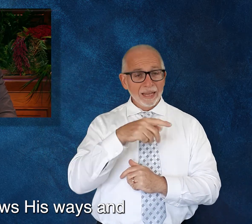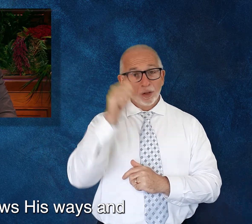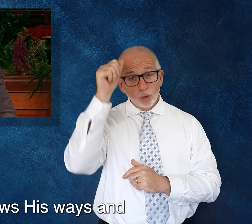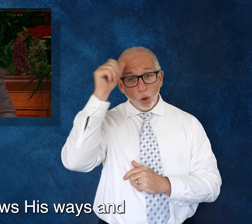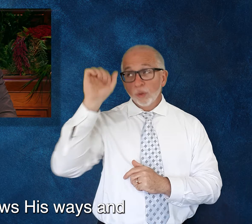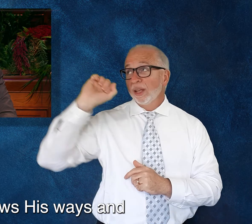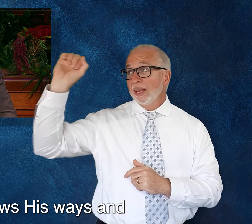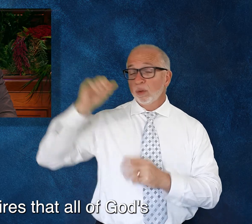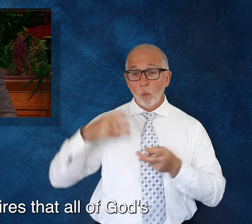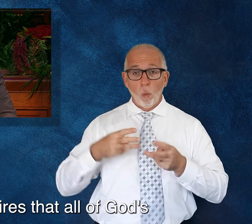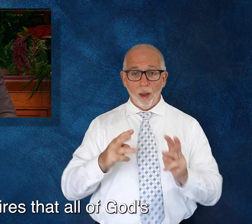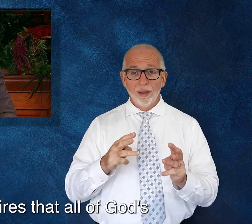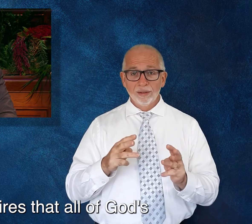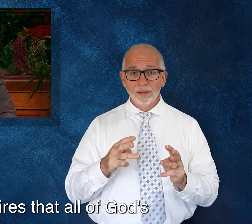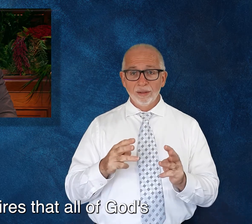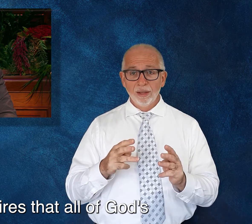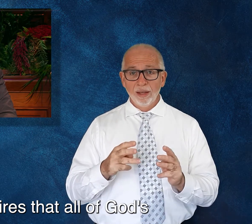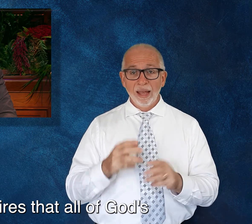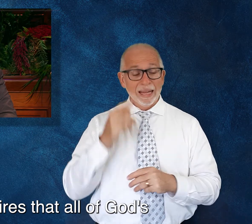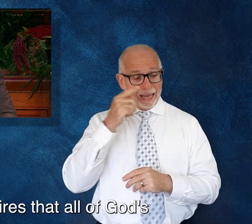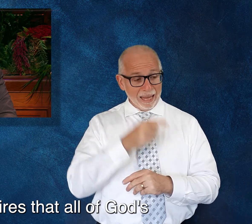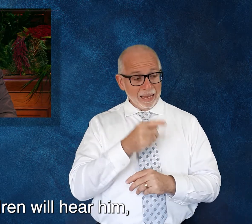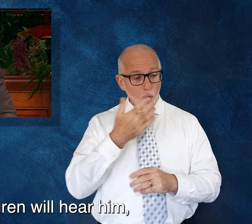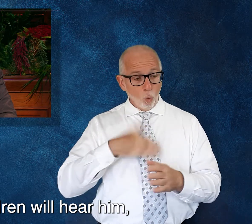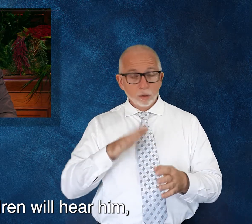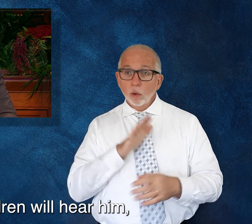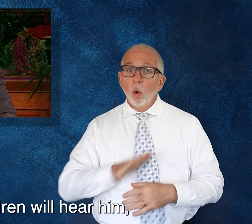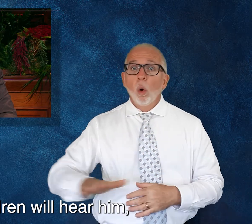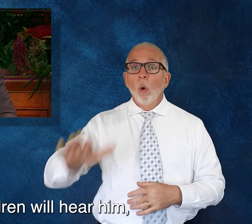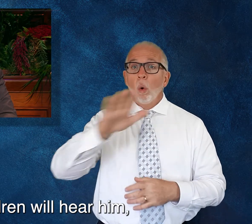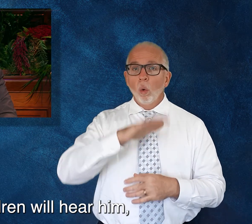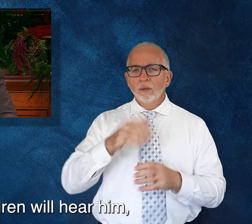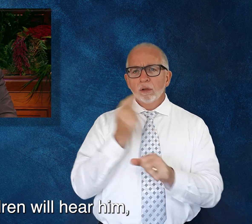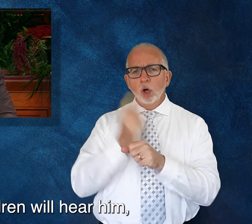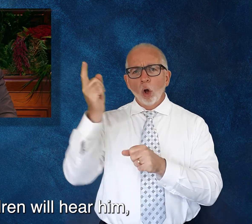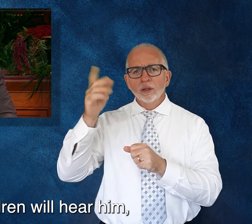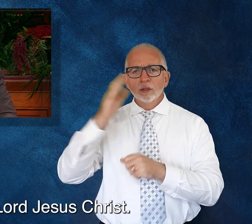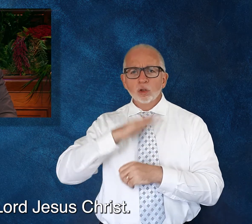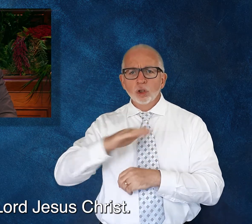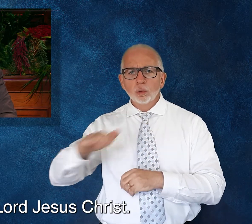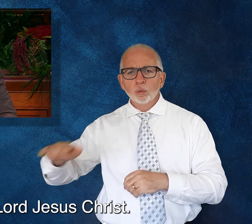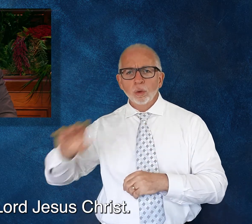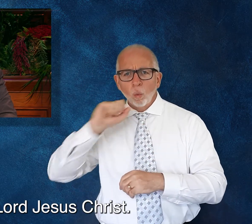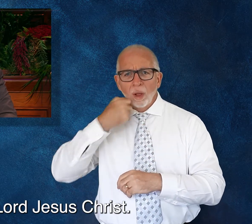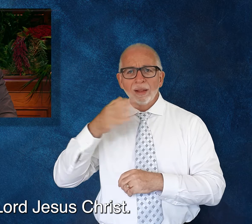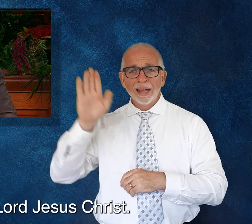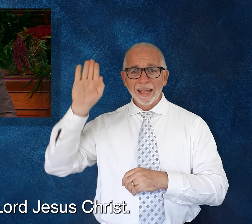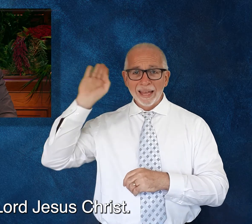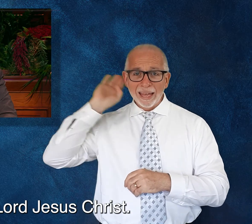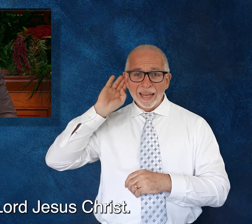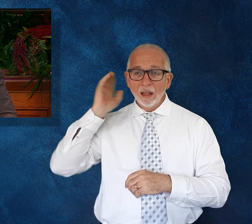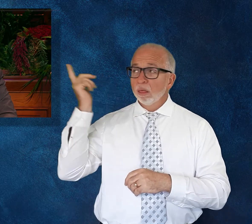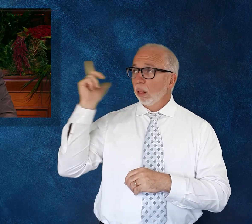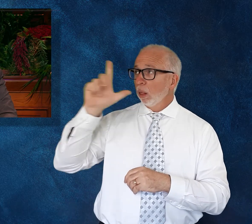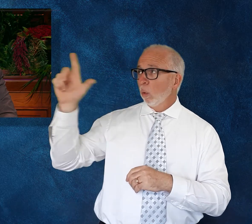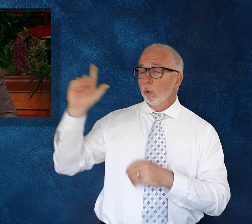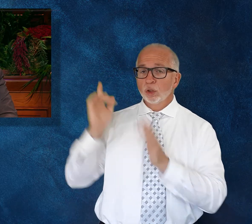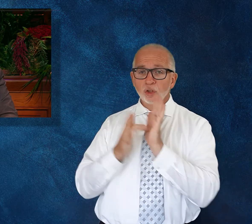His ways, and He desires that all of God's children will hear Him, the Lord Jesus Christ.